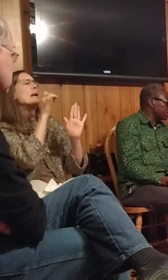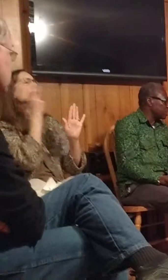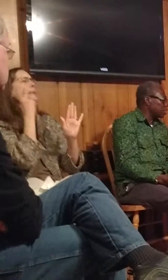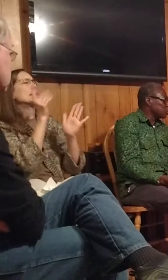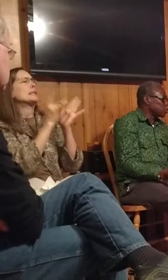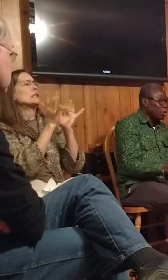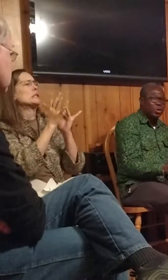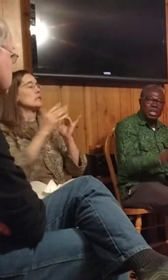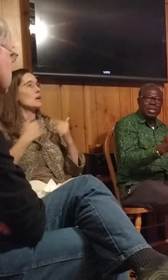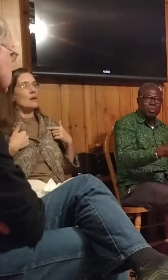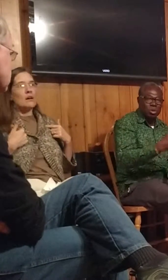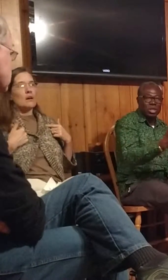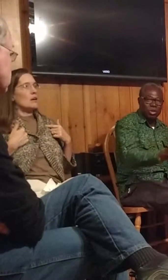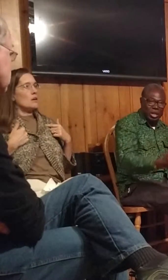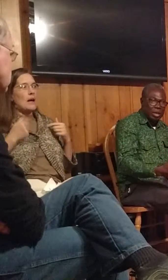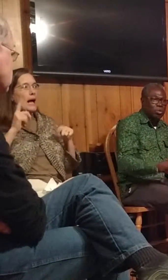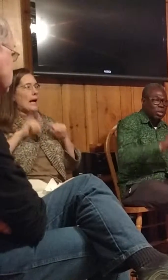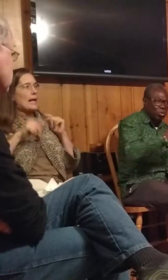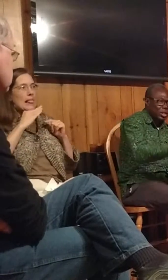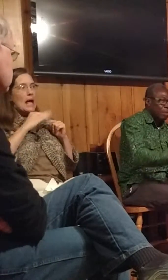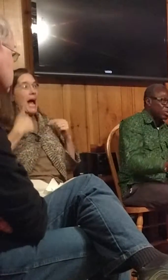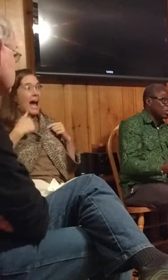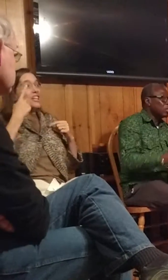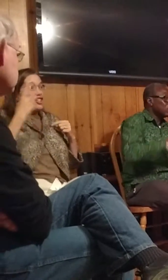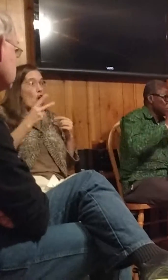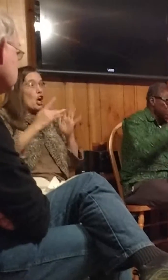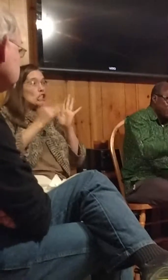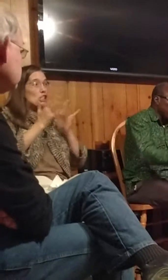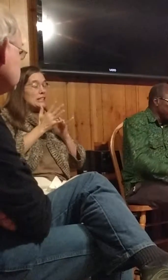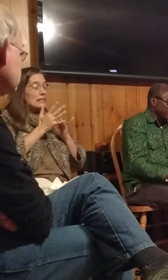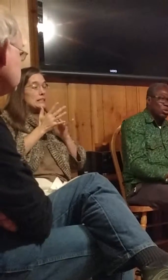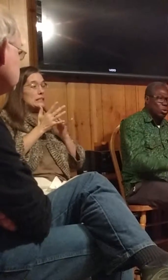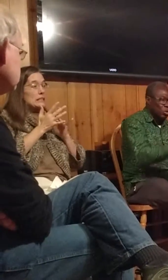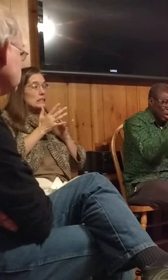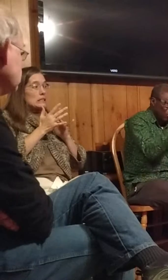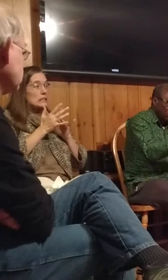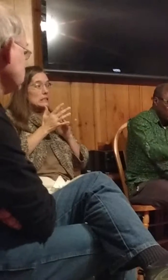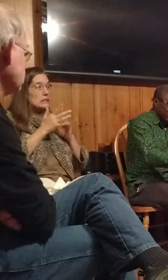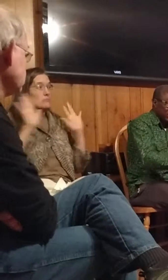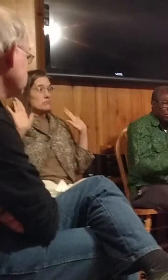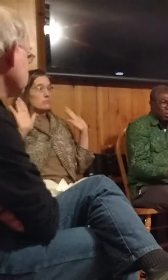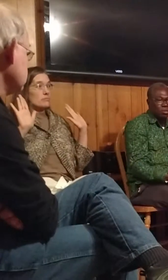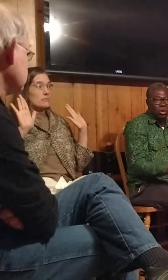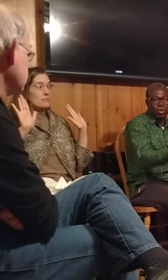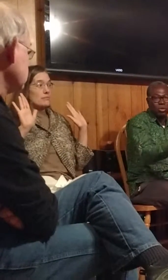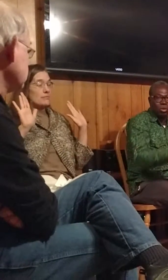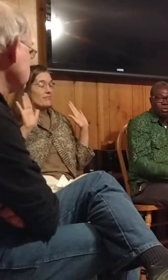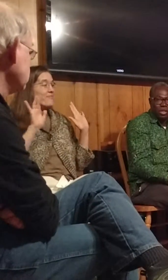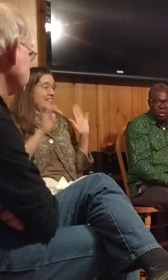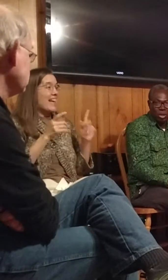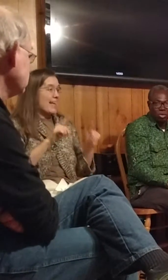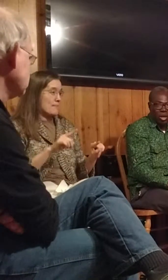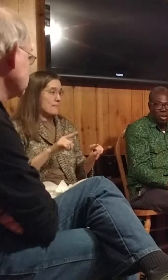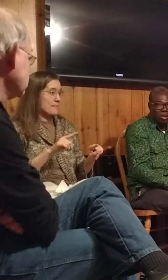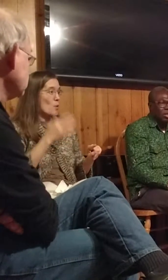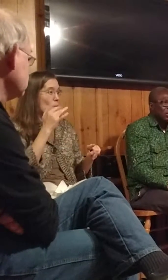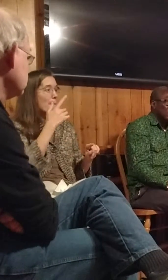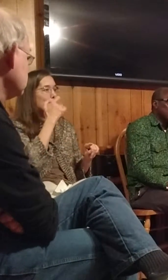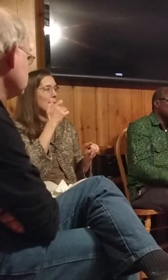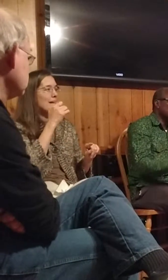deny. So I'm just giving you an example of what is happening. Sometimes people meet me and say, oh, I got converted because of the debate